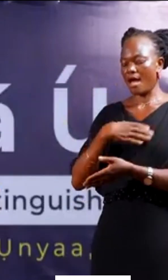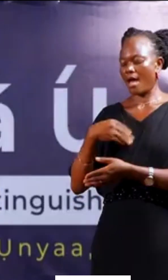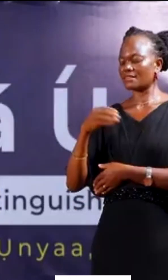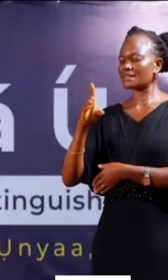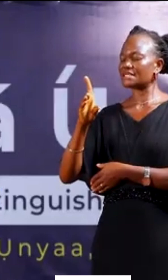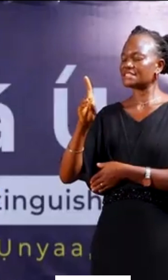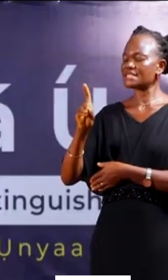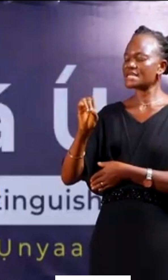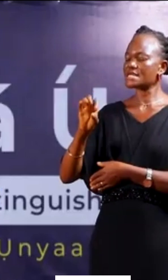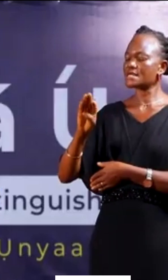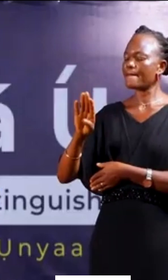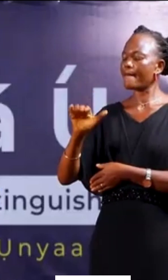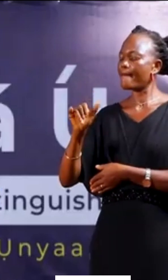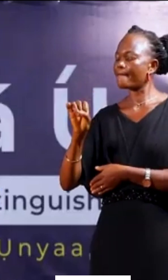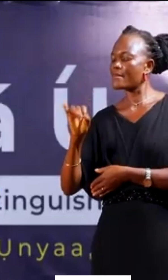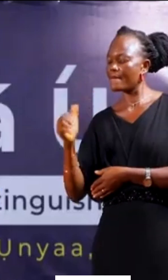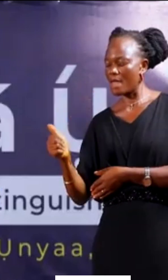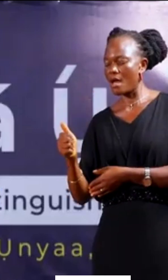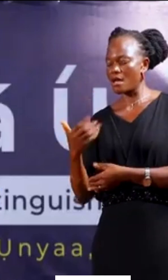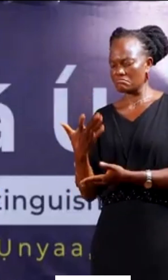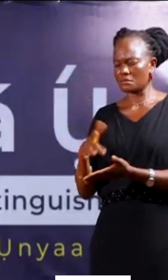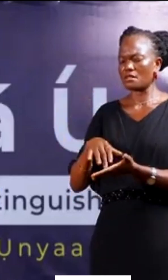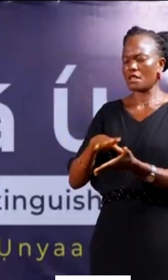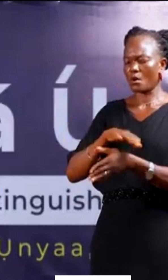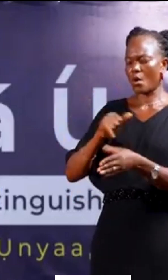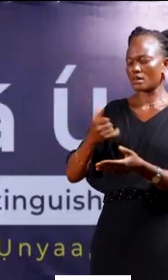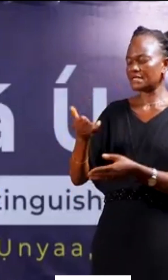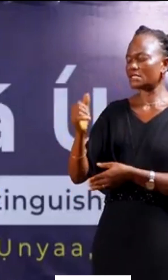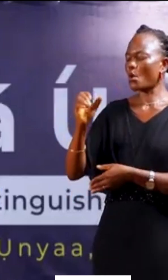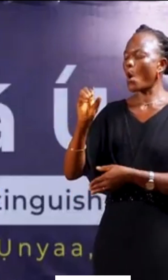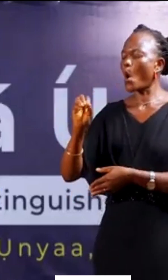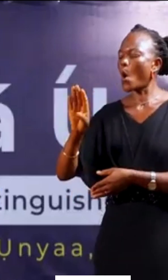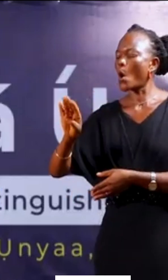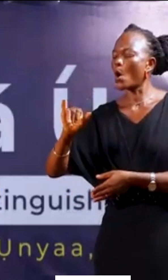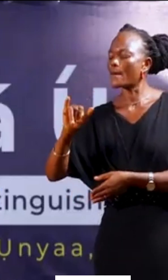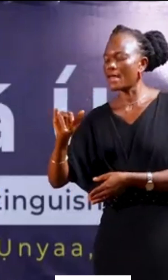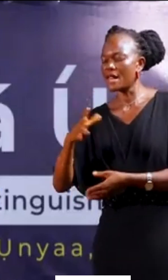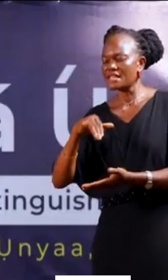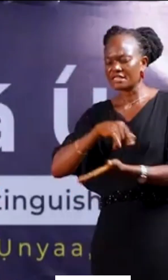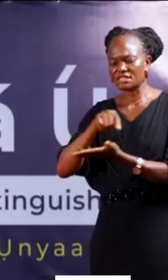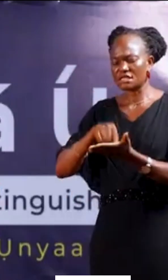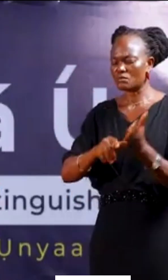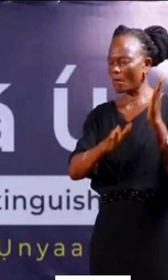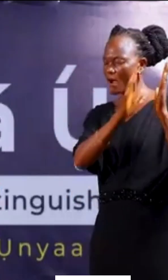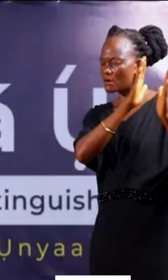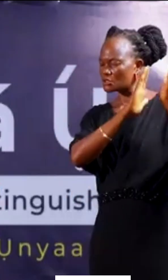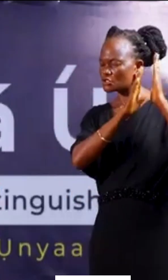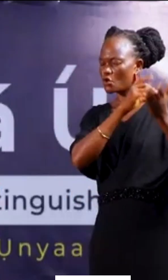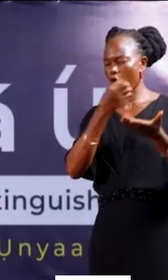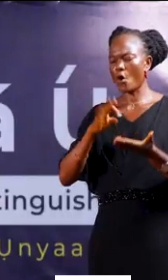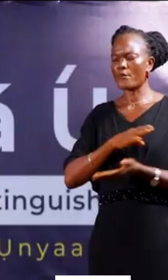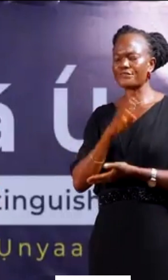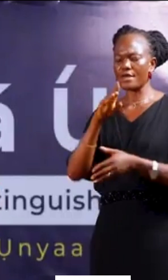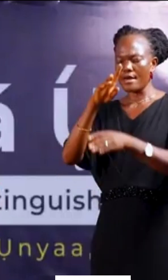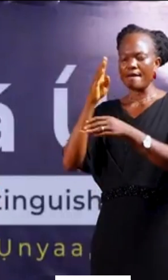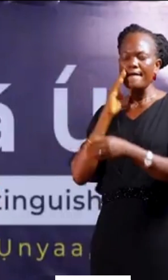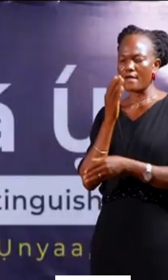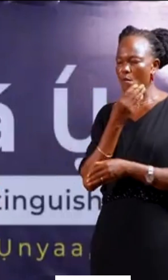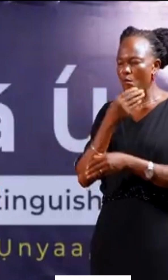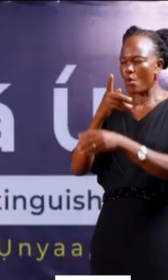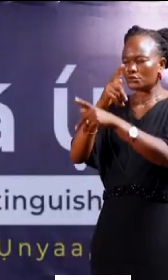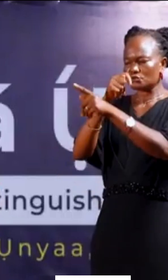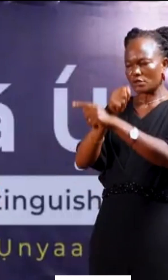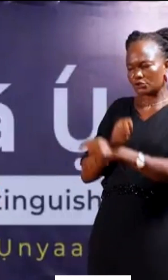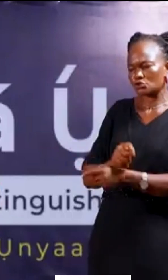Caribbean, they called obia, which is a corruption of dibia. These sort of ancestral or Igbo traditional medical